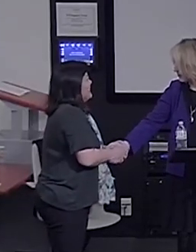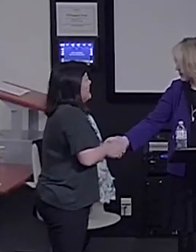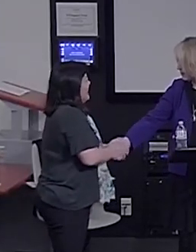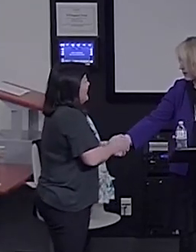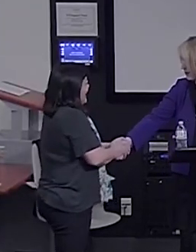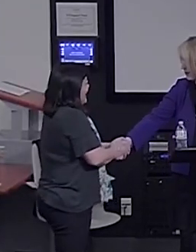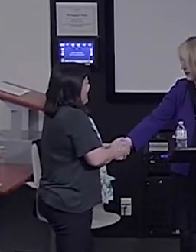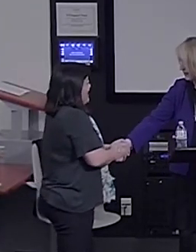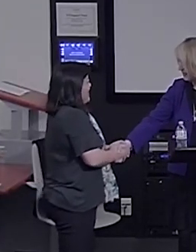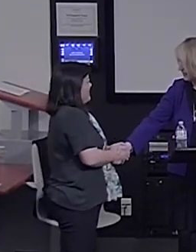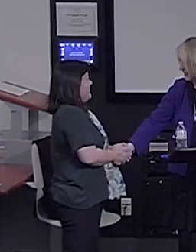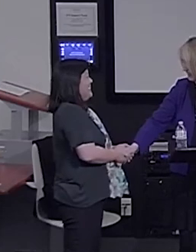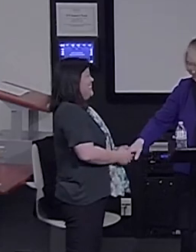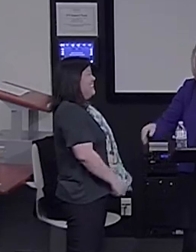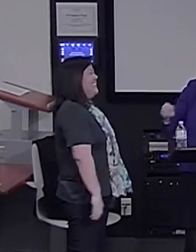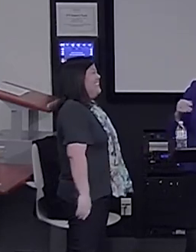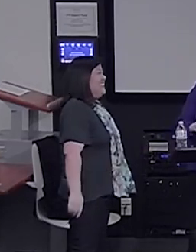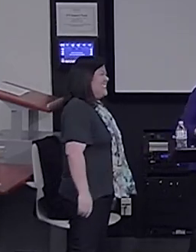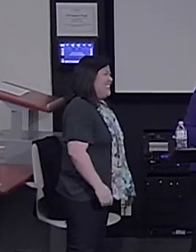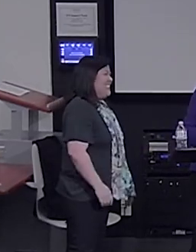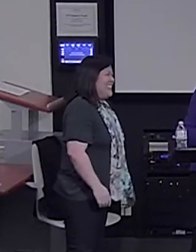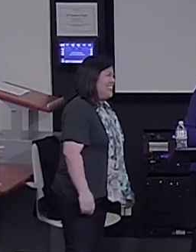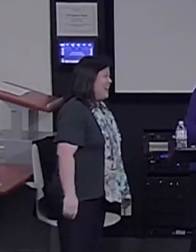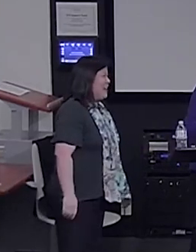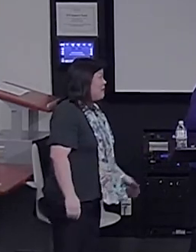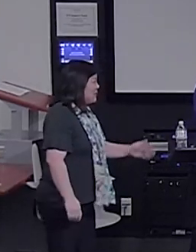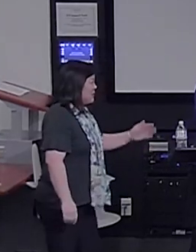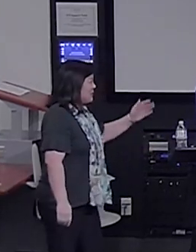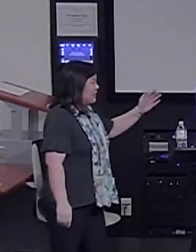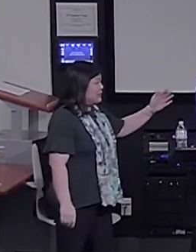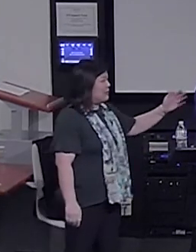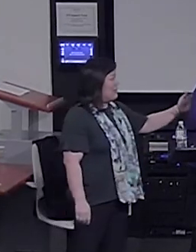Thank you. you. you. You